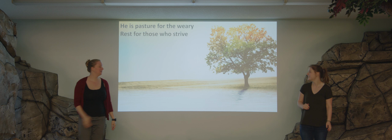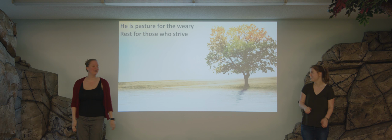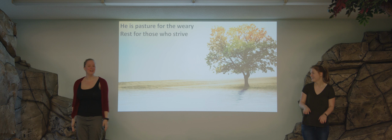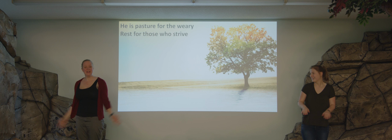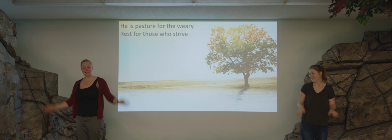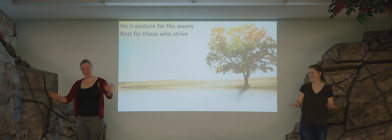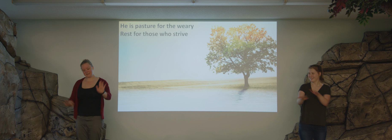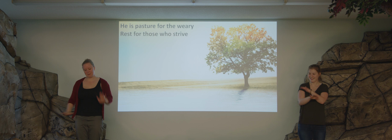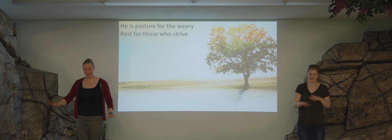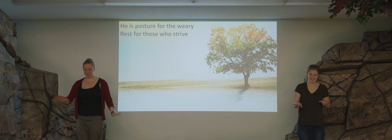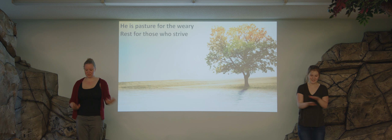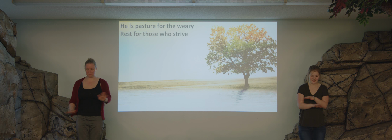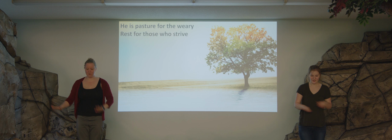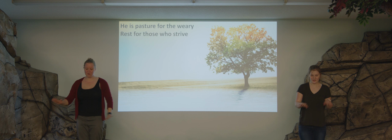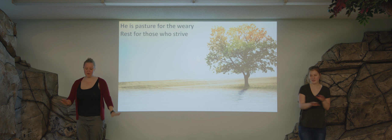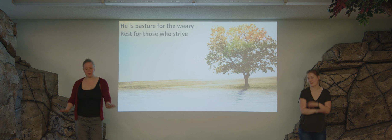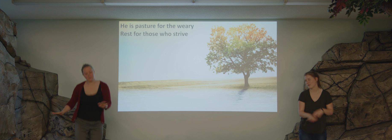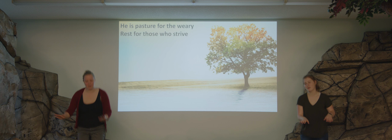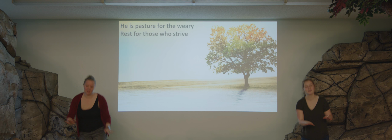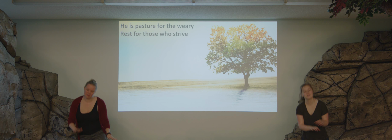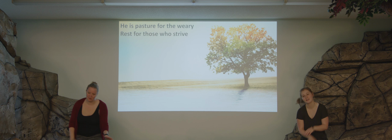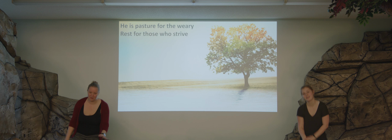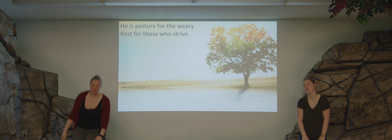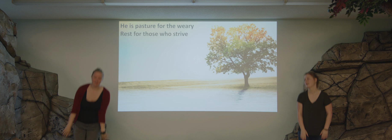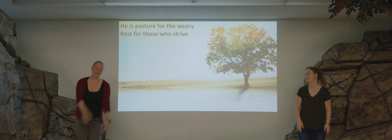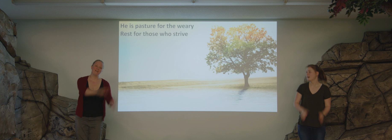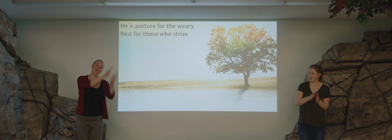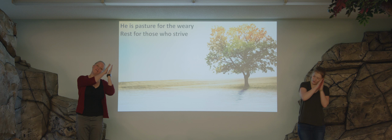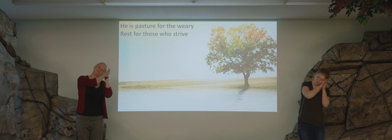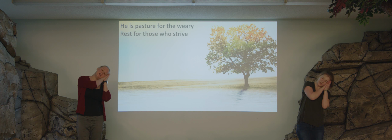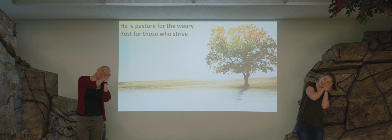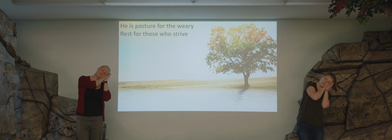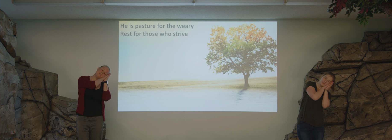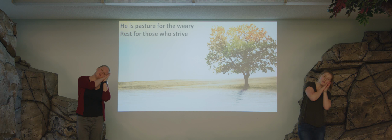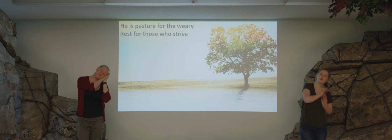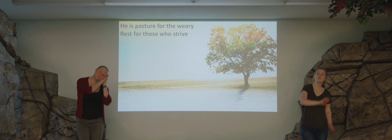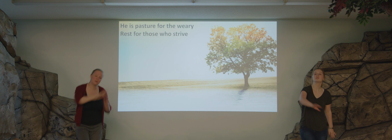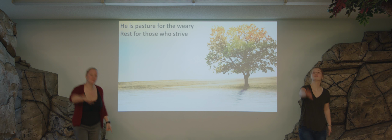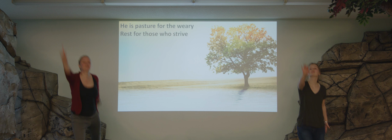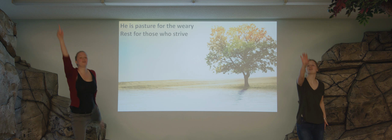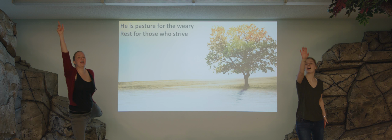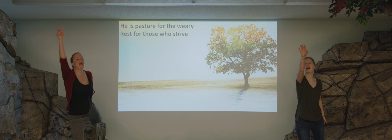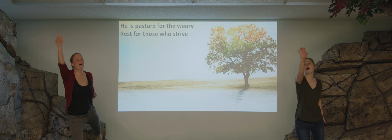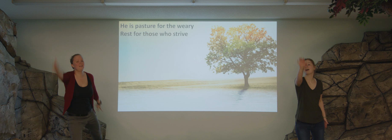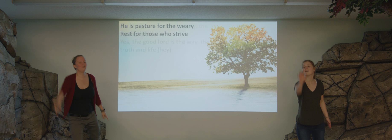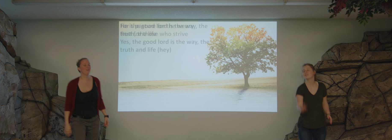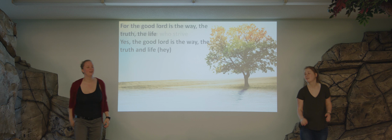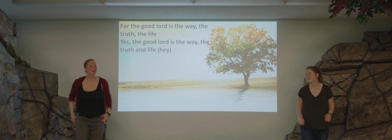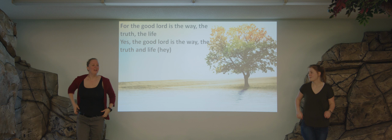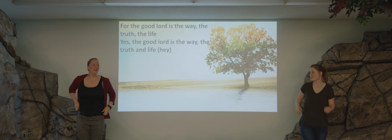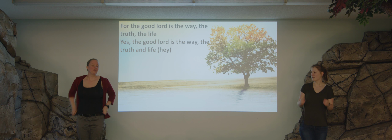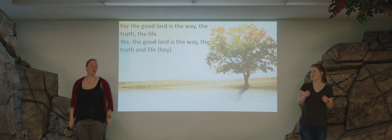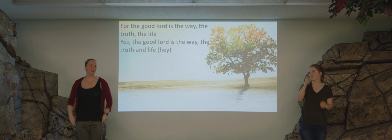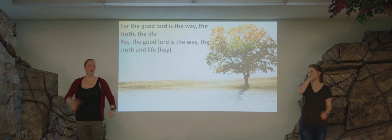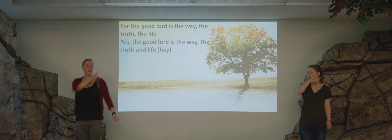He is pasture for the weary, rest for those who strive. Oh the good Lord